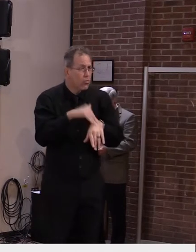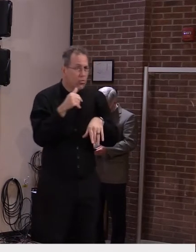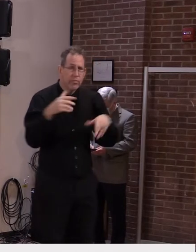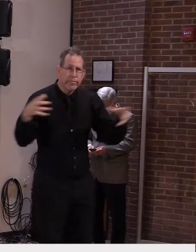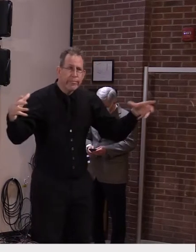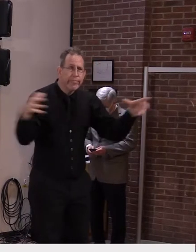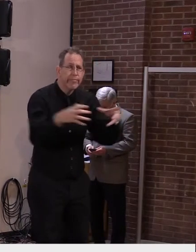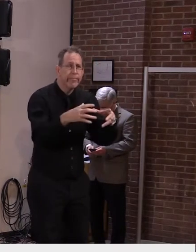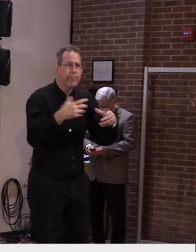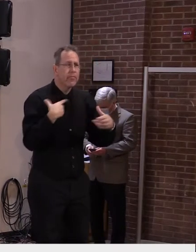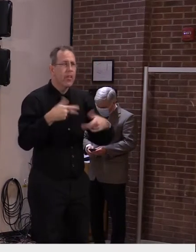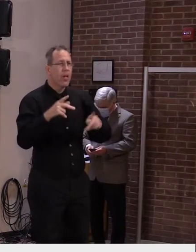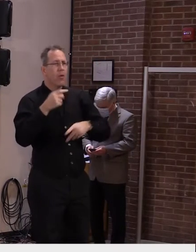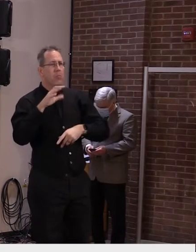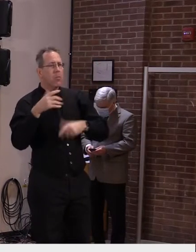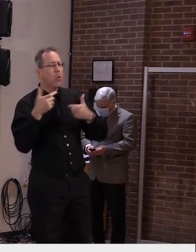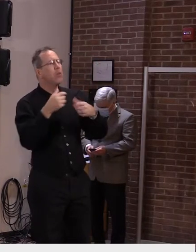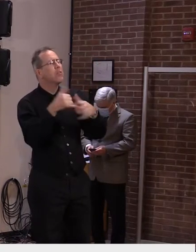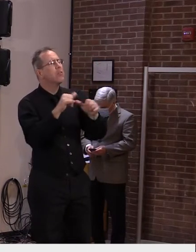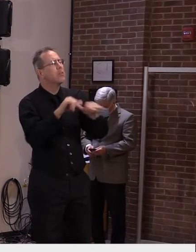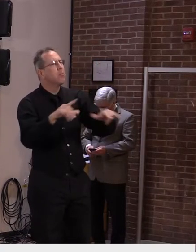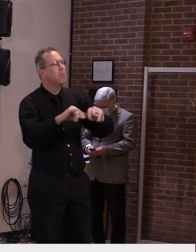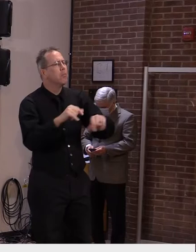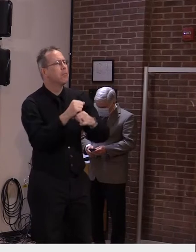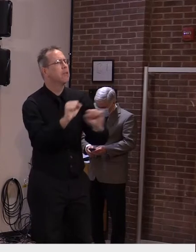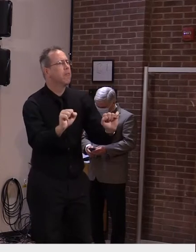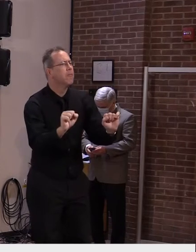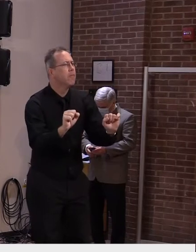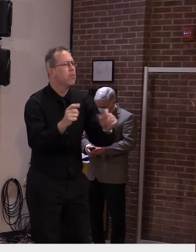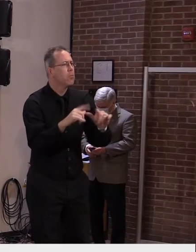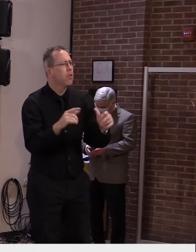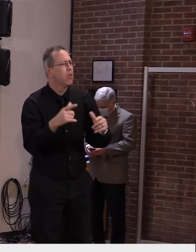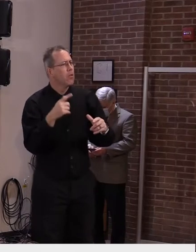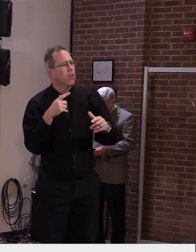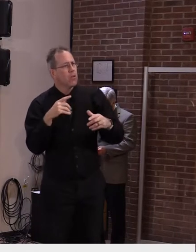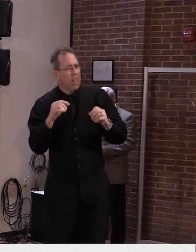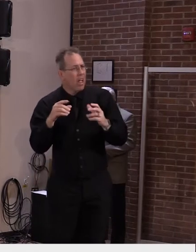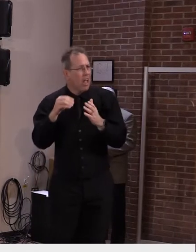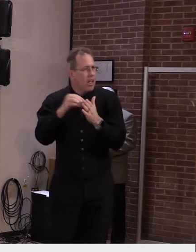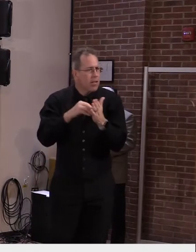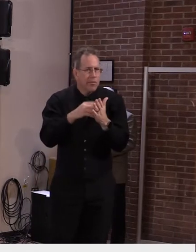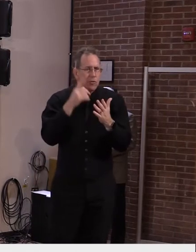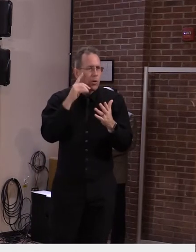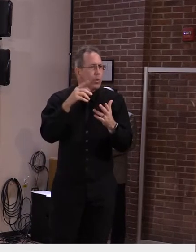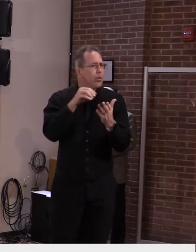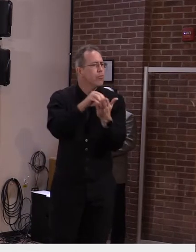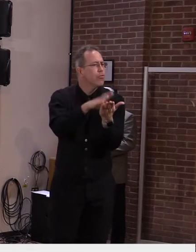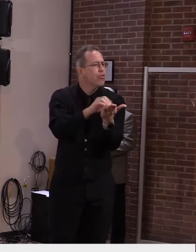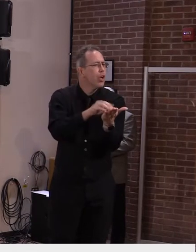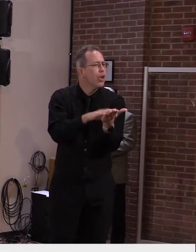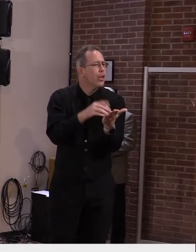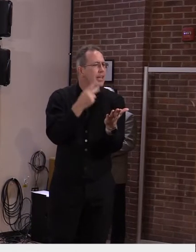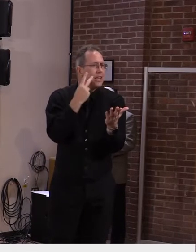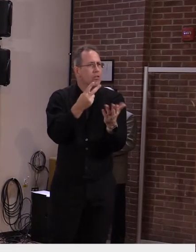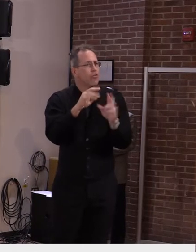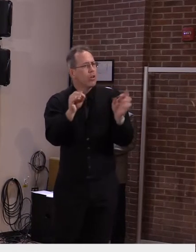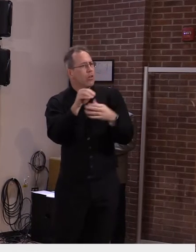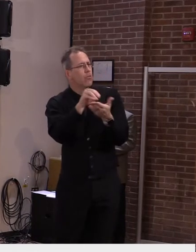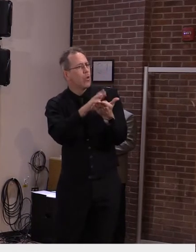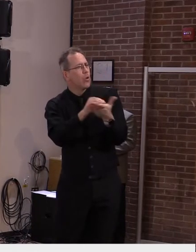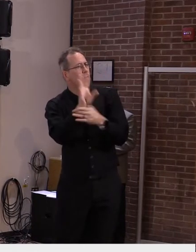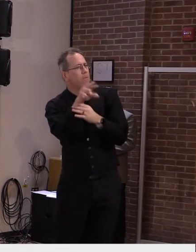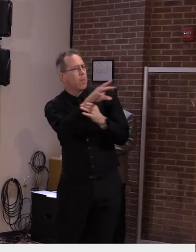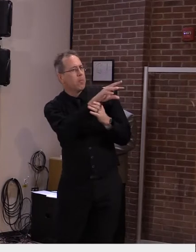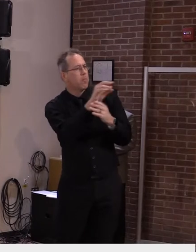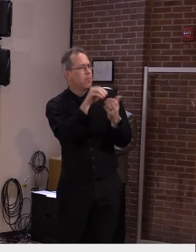you know, a record of what's going on, but relax some of those